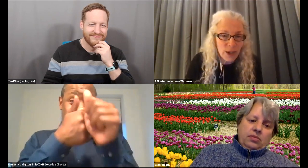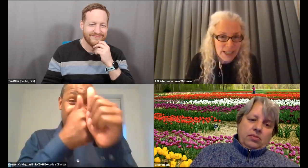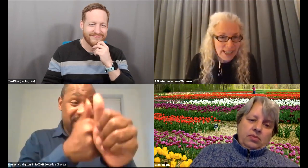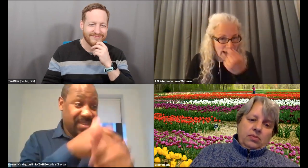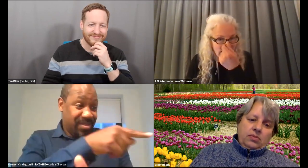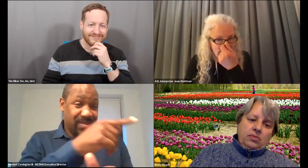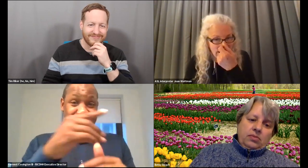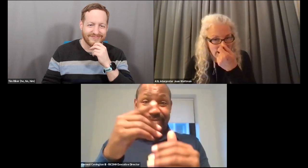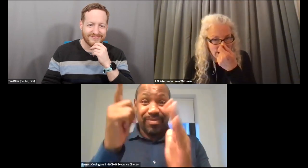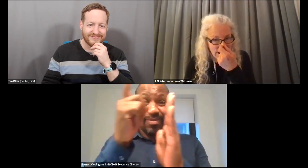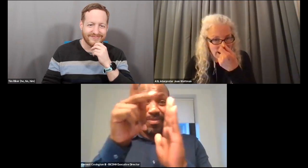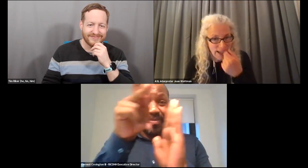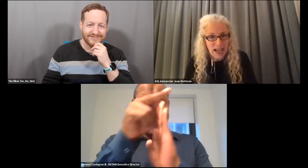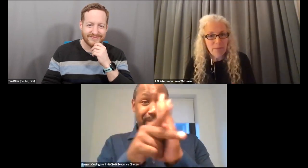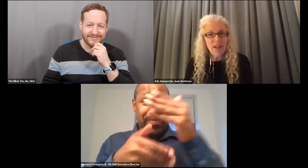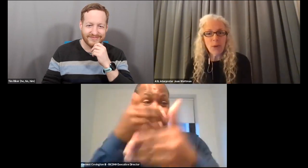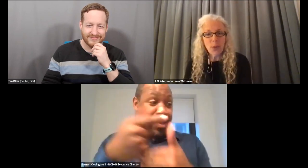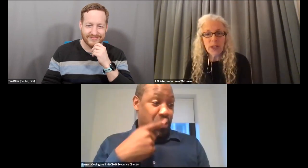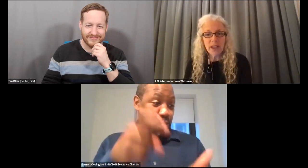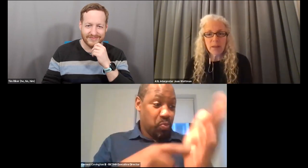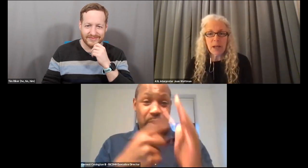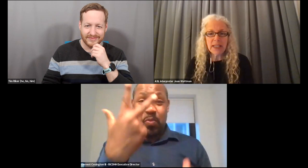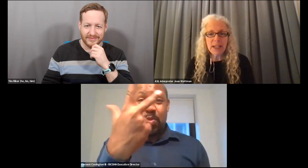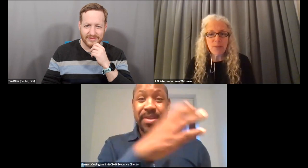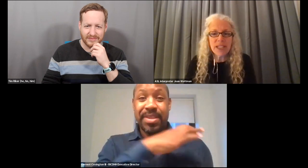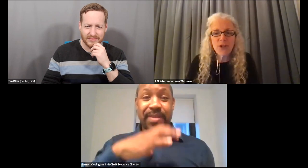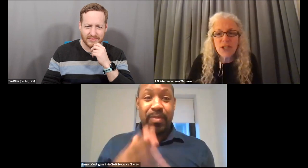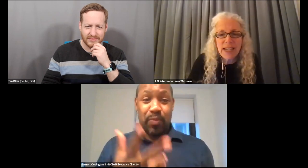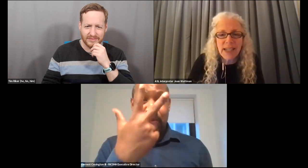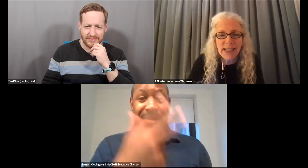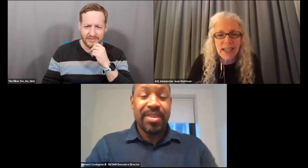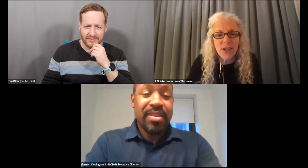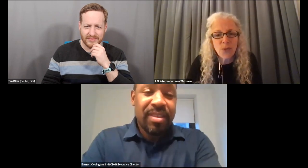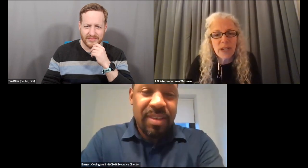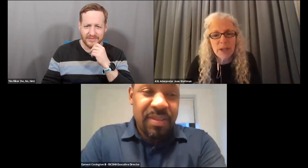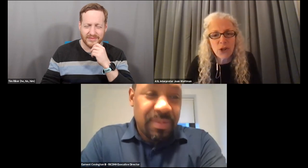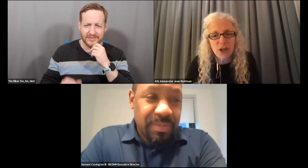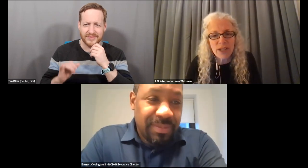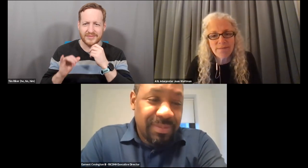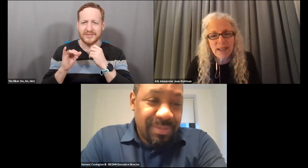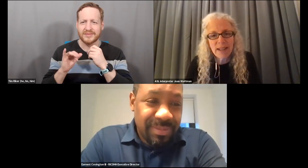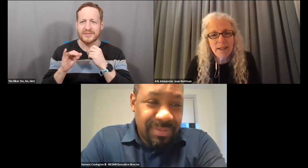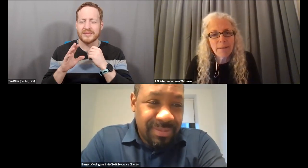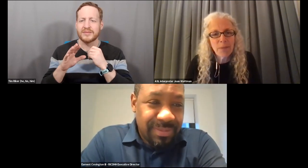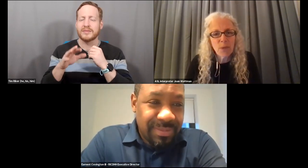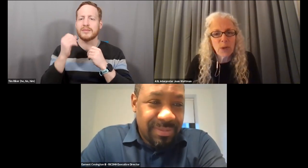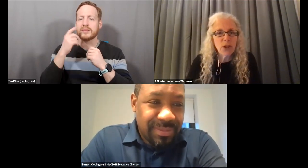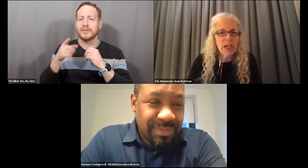Ernest is saying, I'm following what the policy and procedure says, and it says three commissioners when I looked it